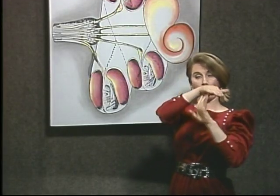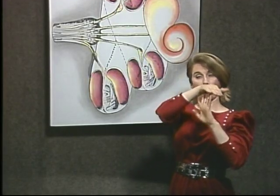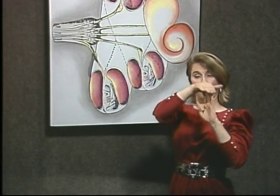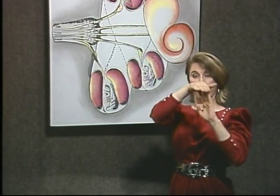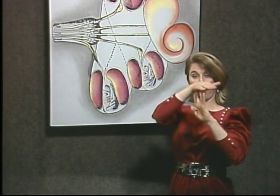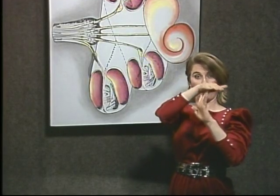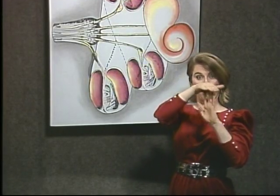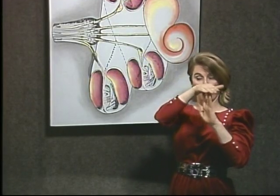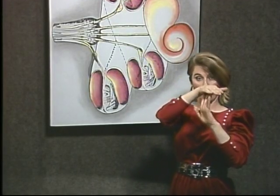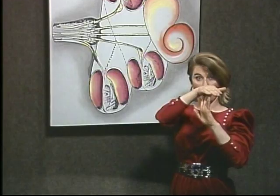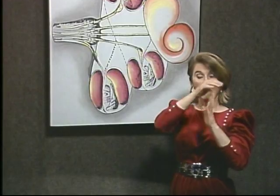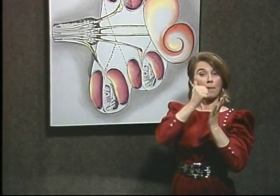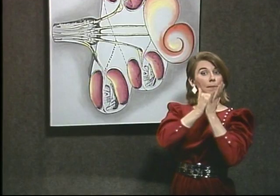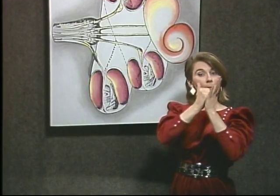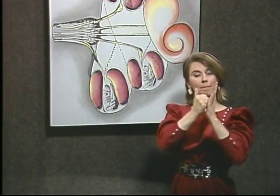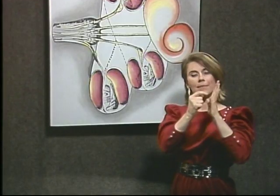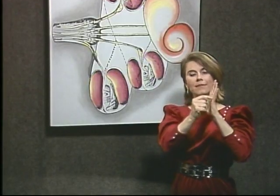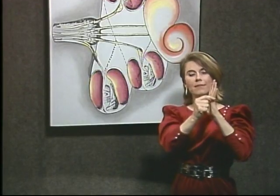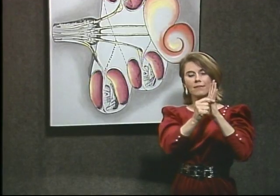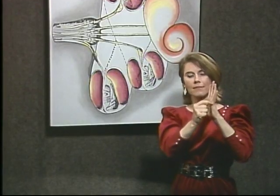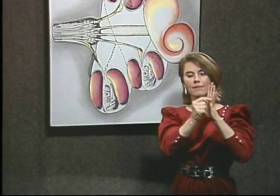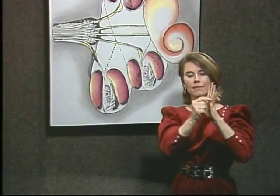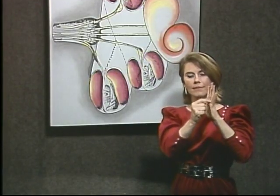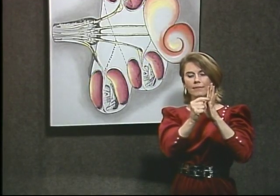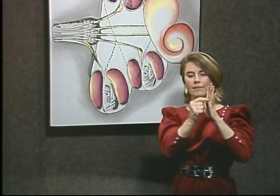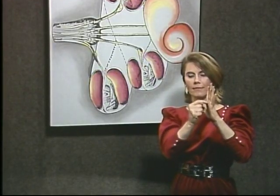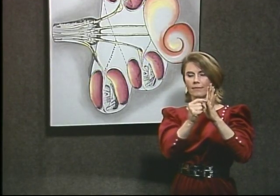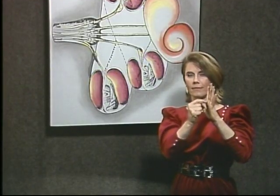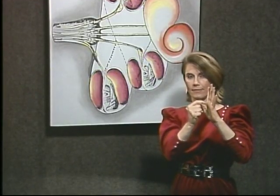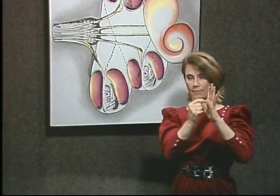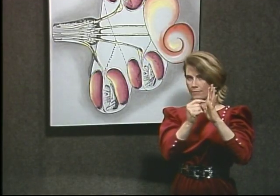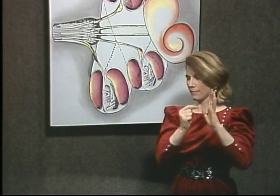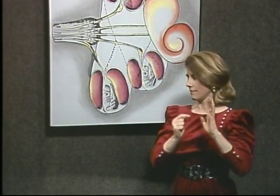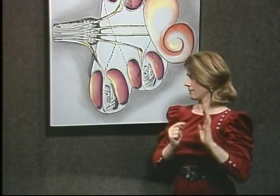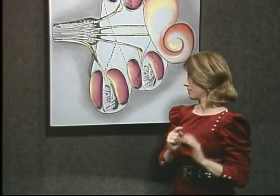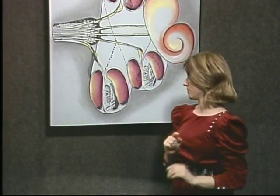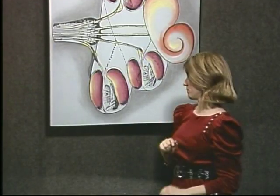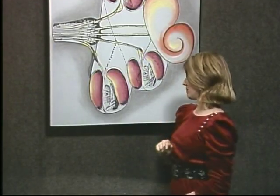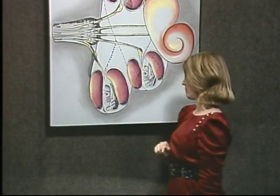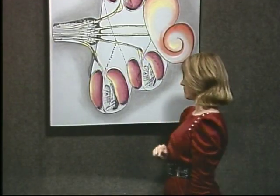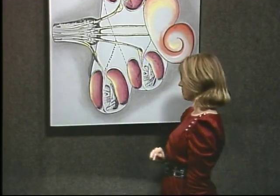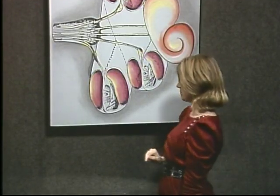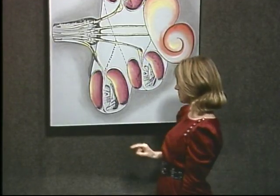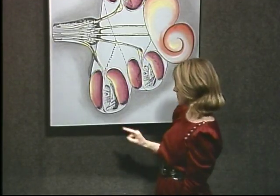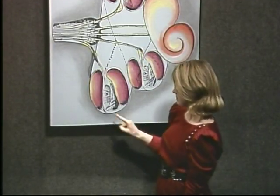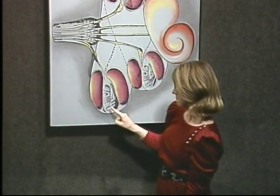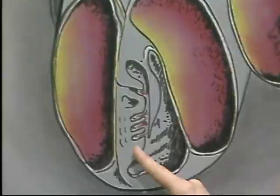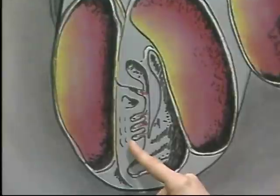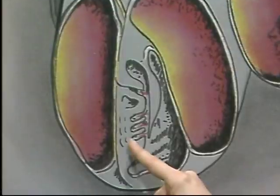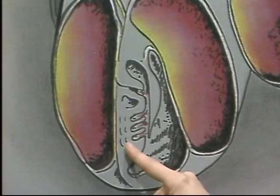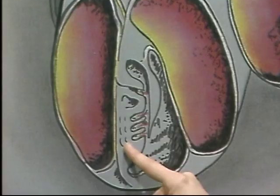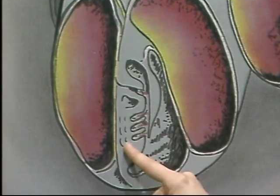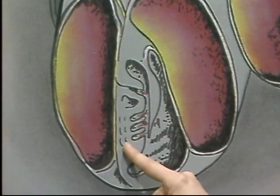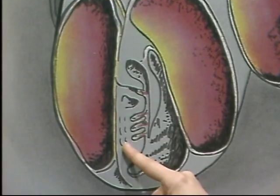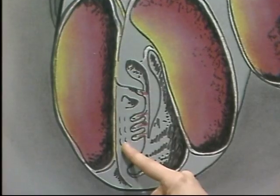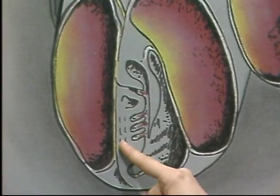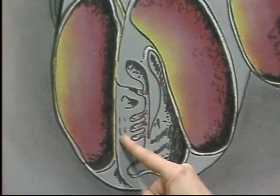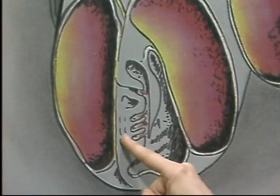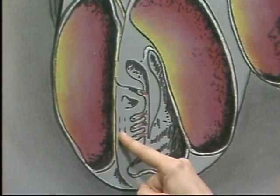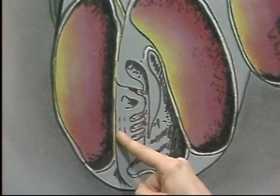fluid moves the hair cells and assists in this movement down here.